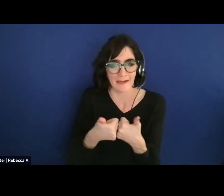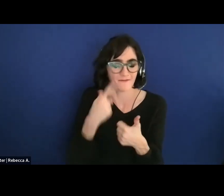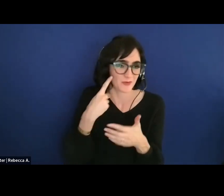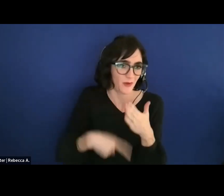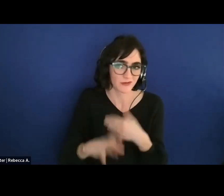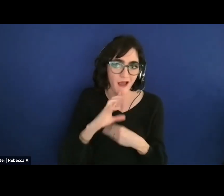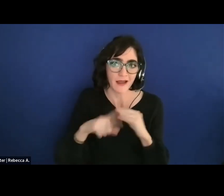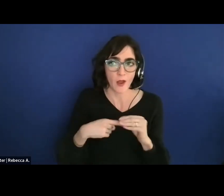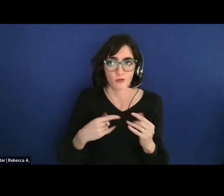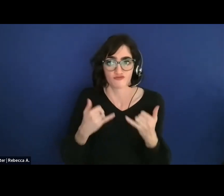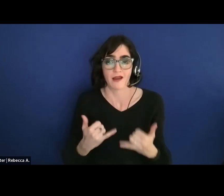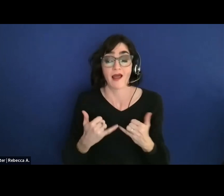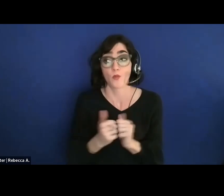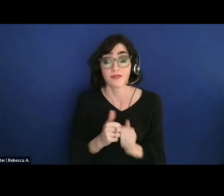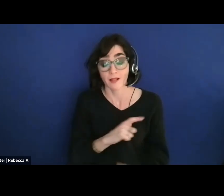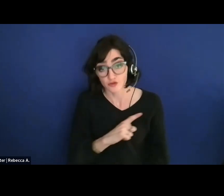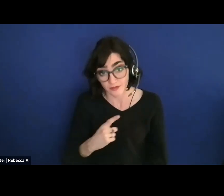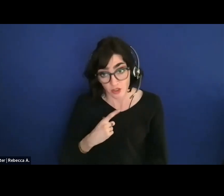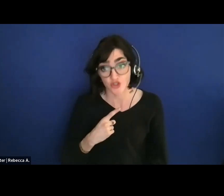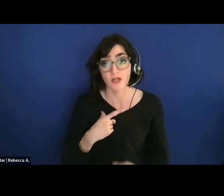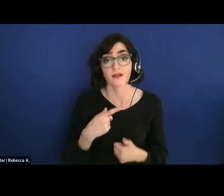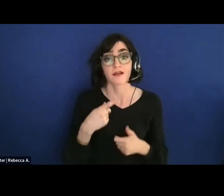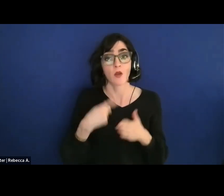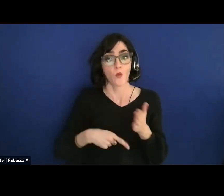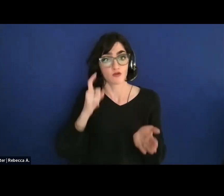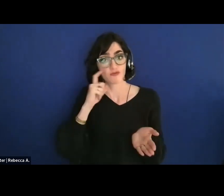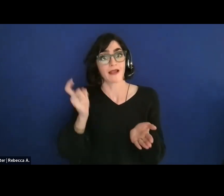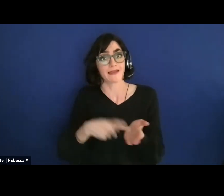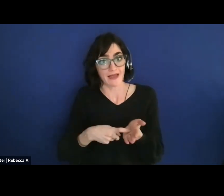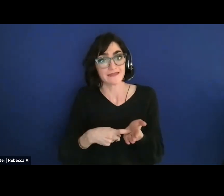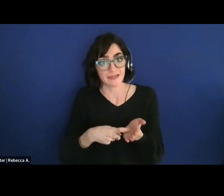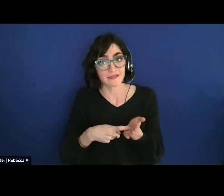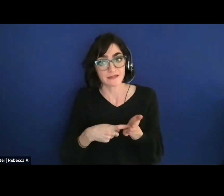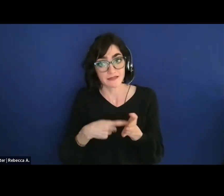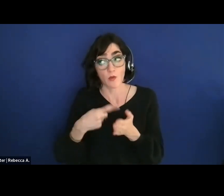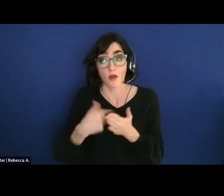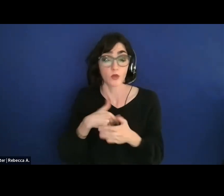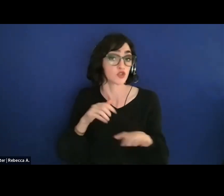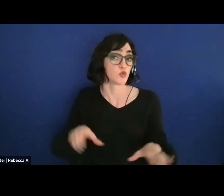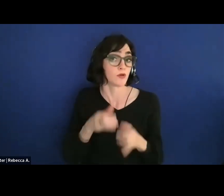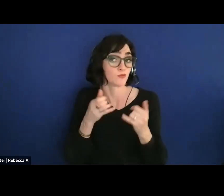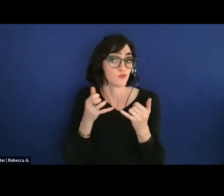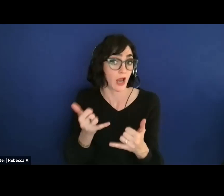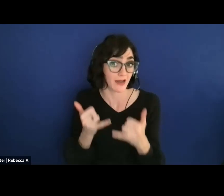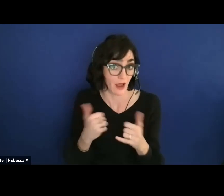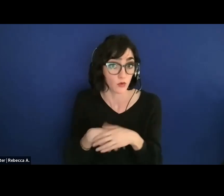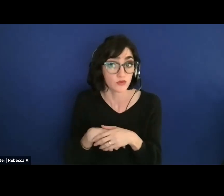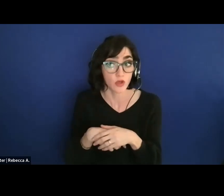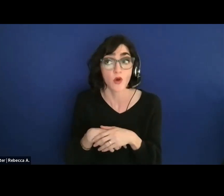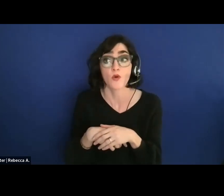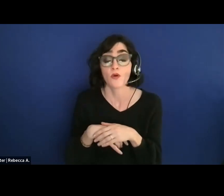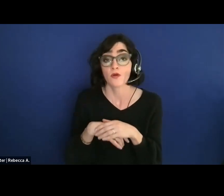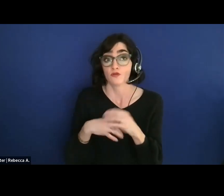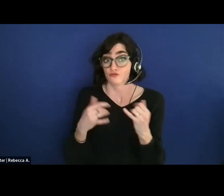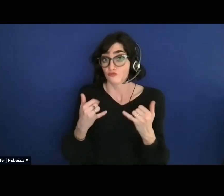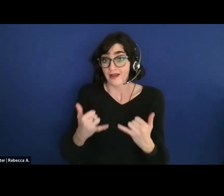about as far as the legislation and what it recognized and where we're at now. So we don't have right